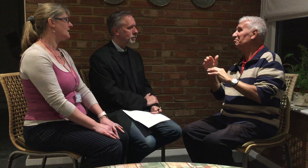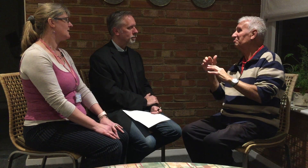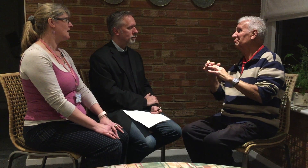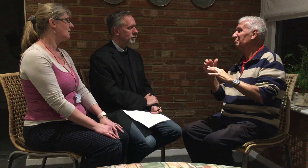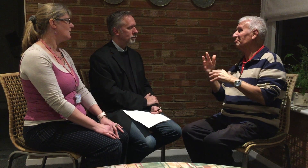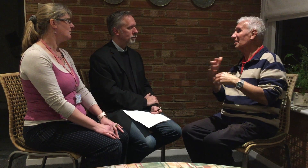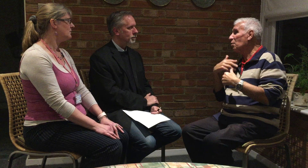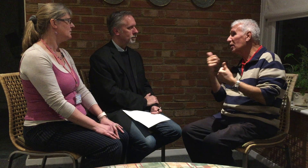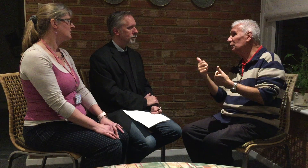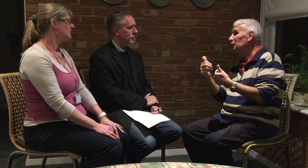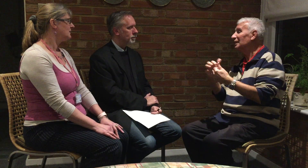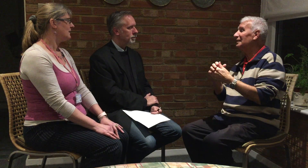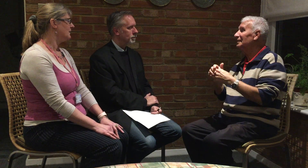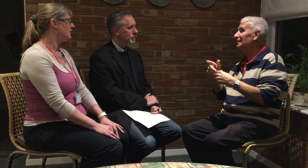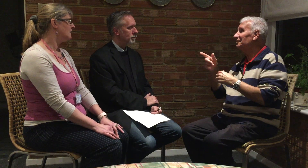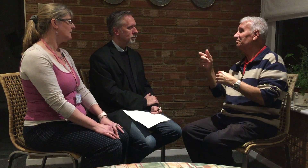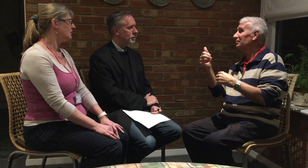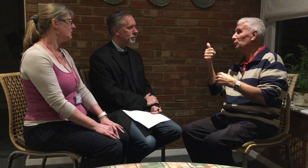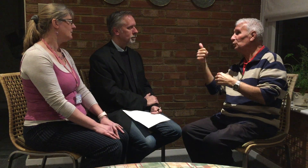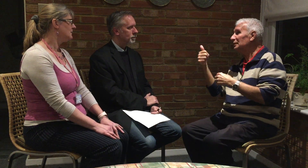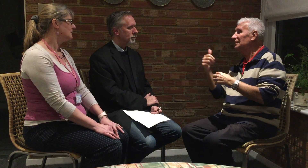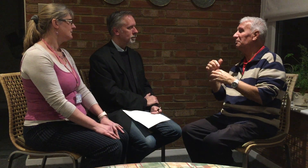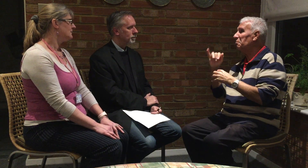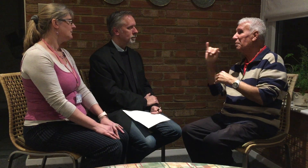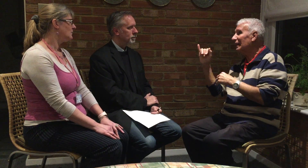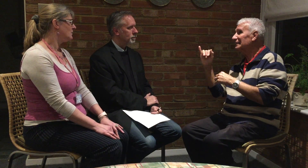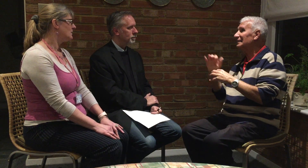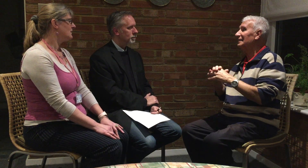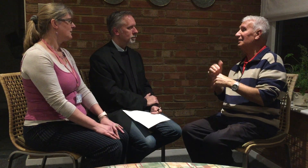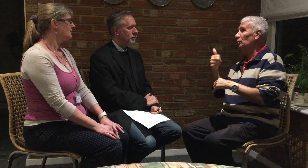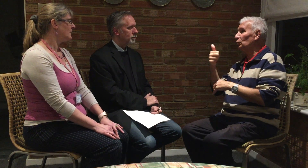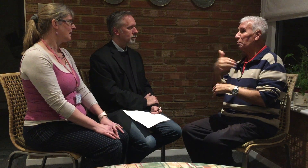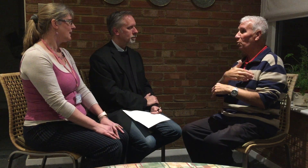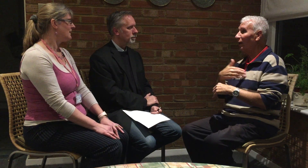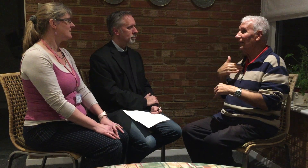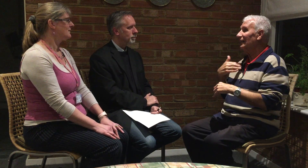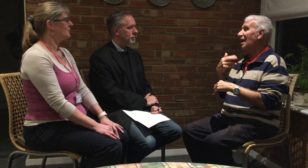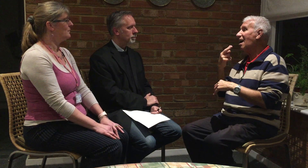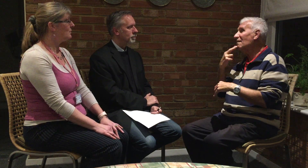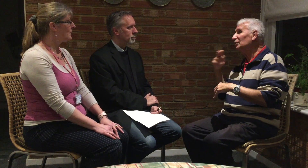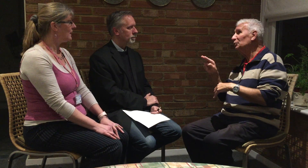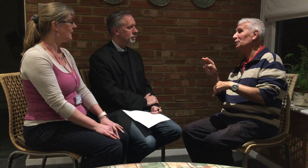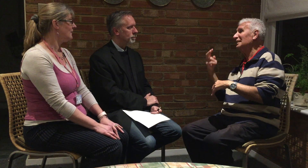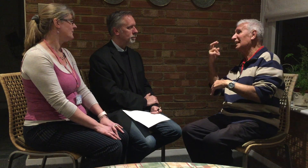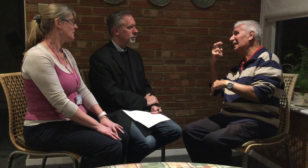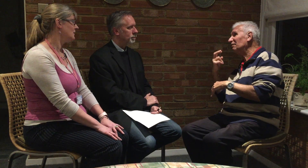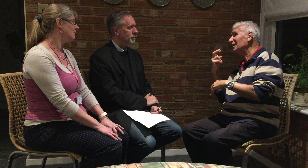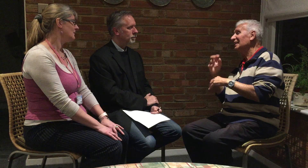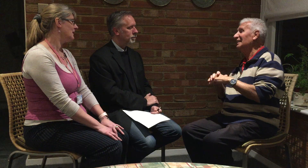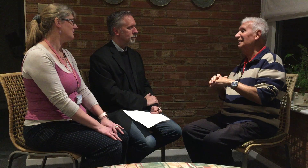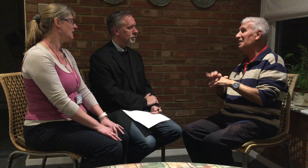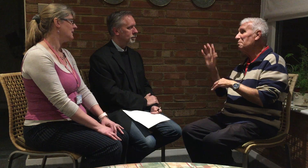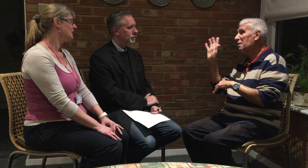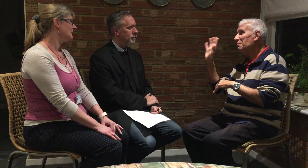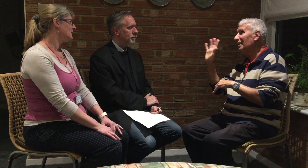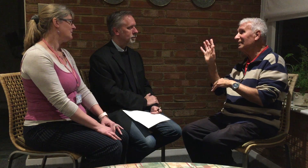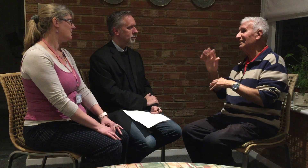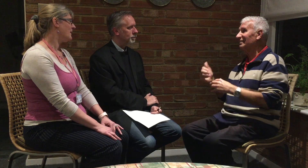says, hello, how are you, good, bad, good morning, afternoon, evening,